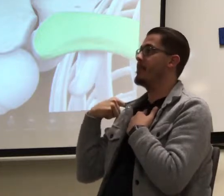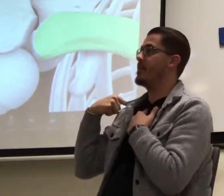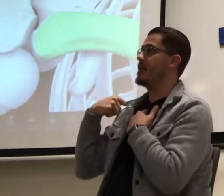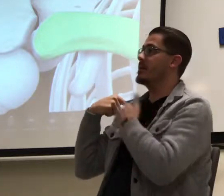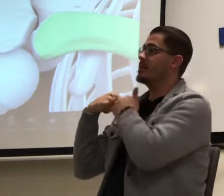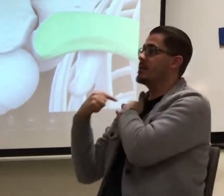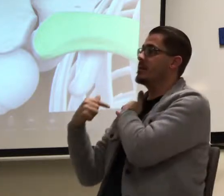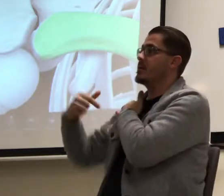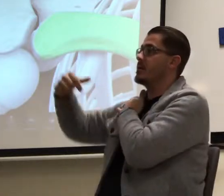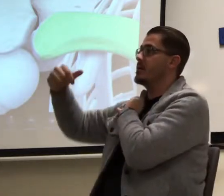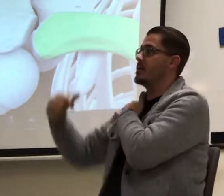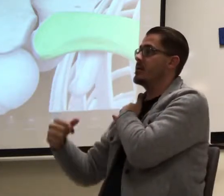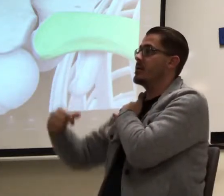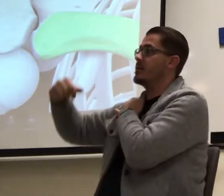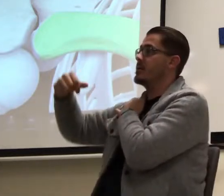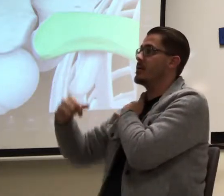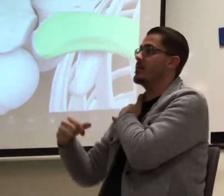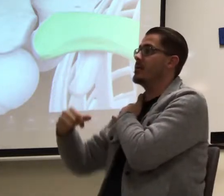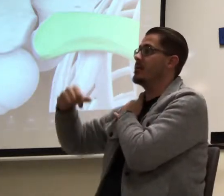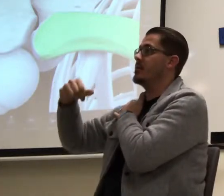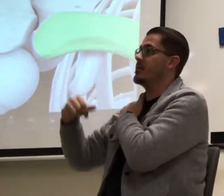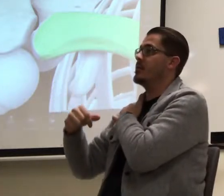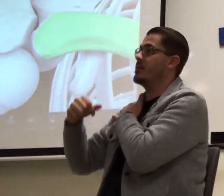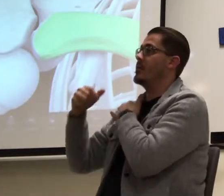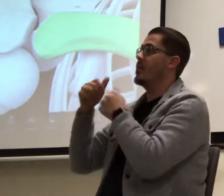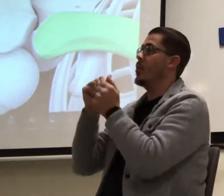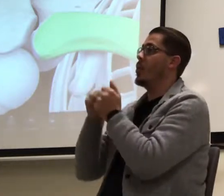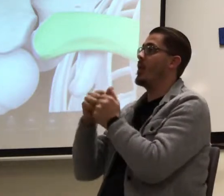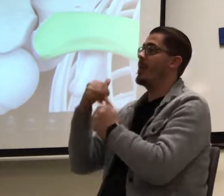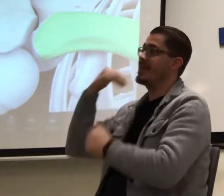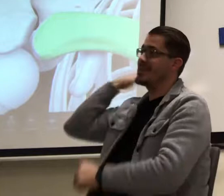with the acromion of the scapula.